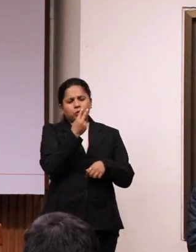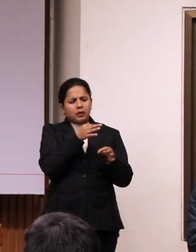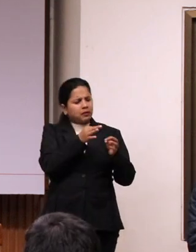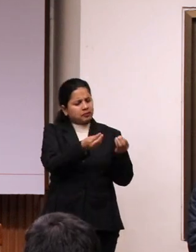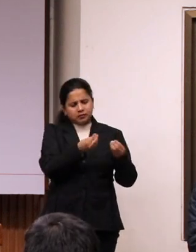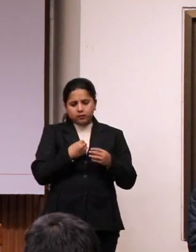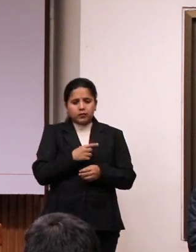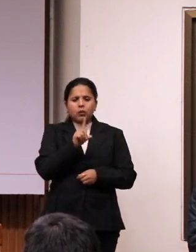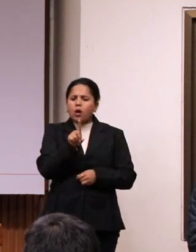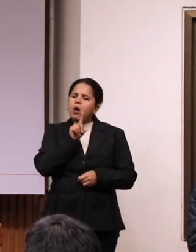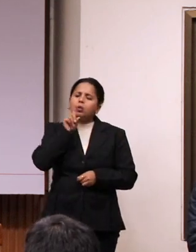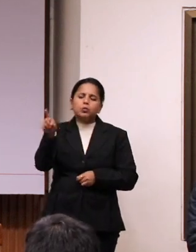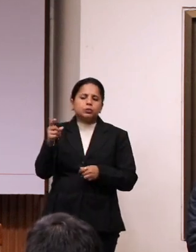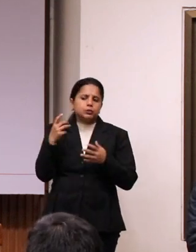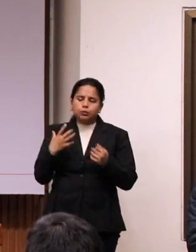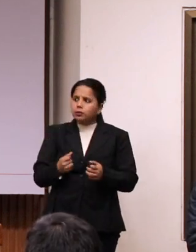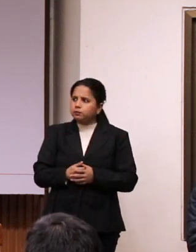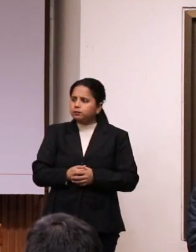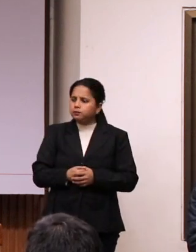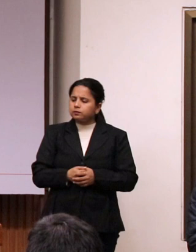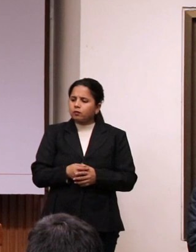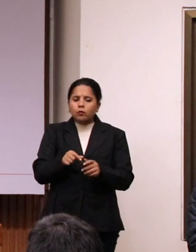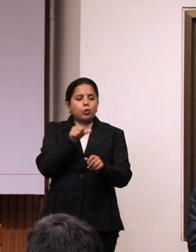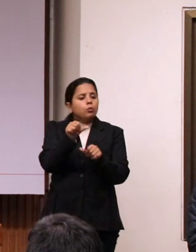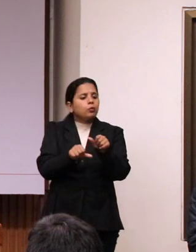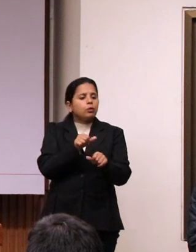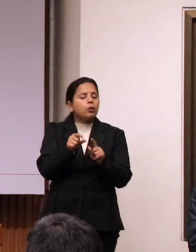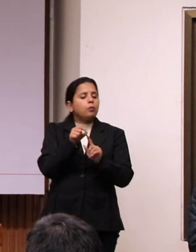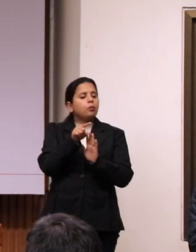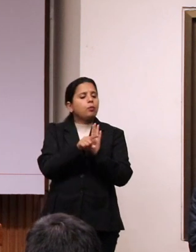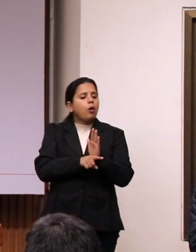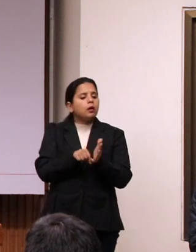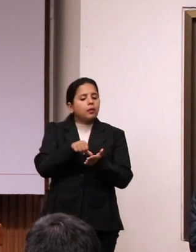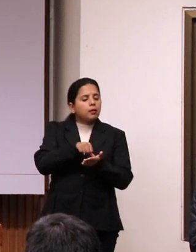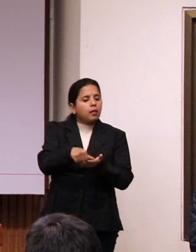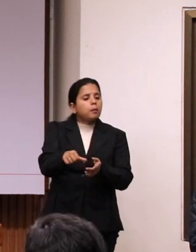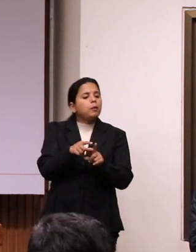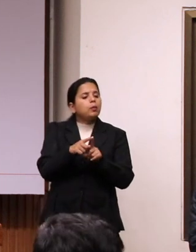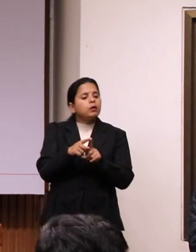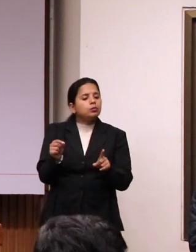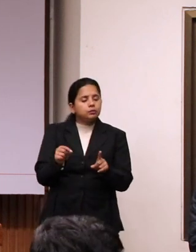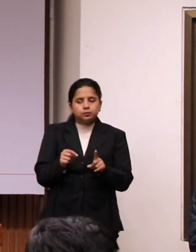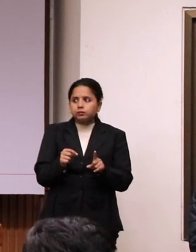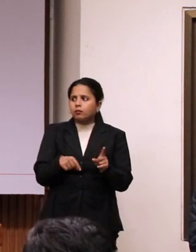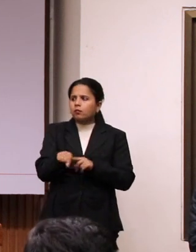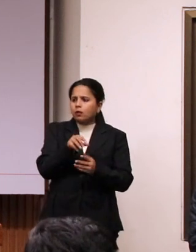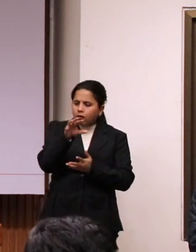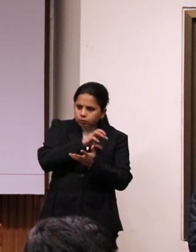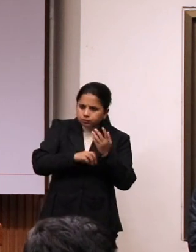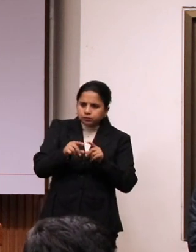thing I'll ask is the process of policy implementation lends itself